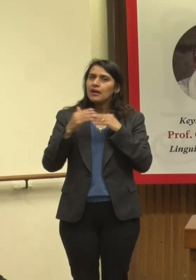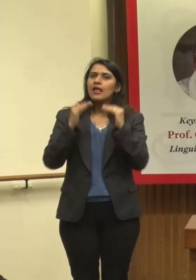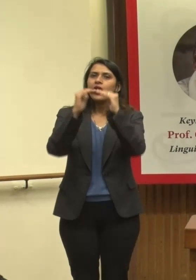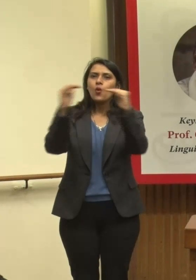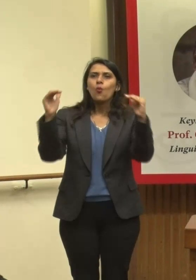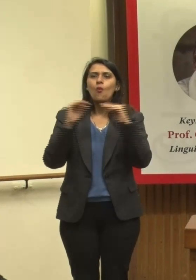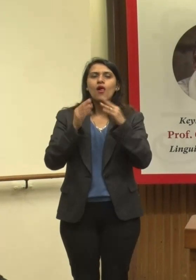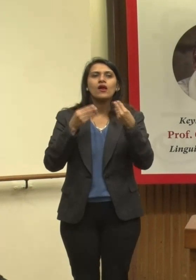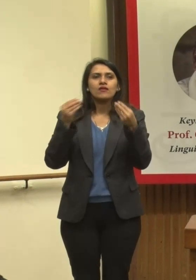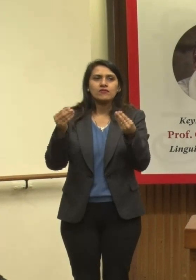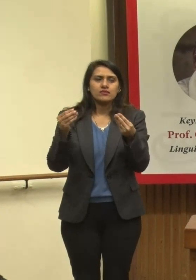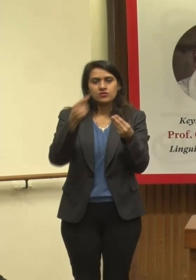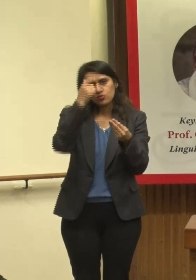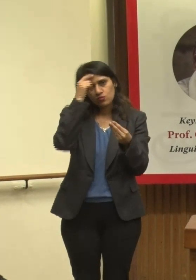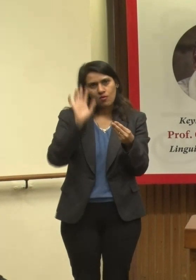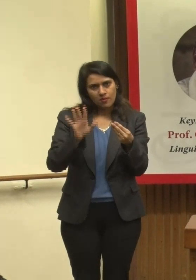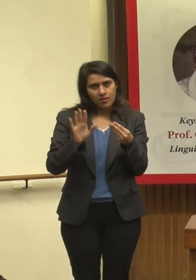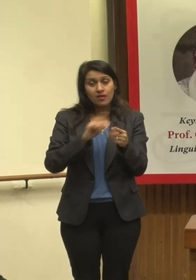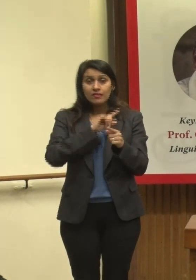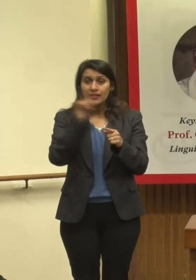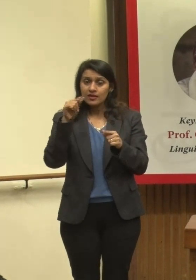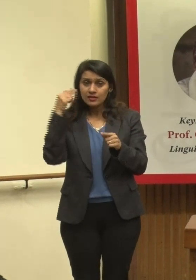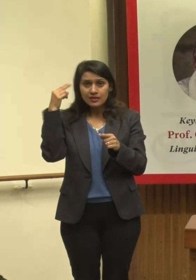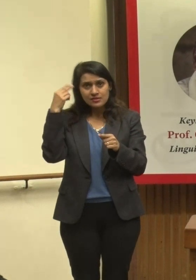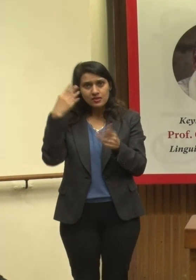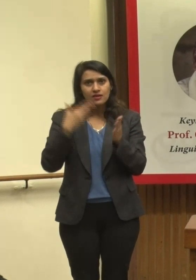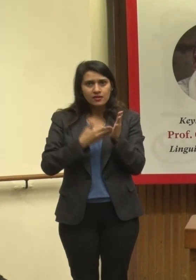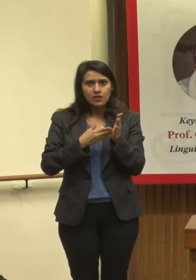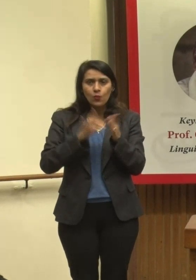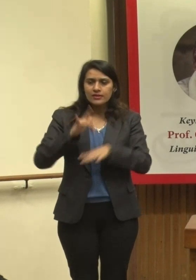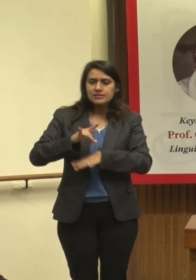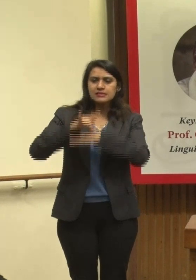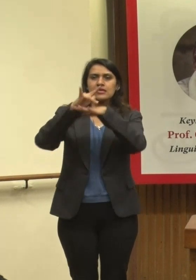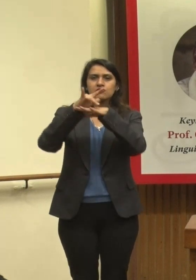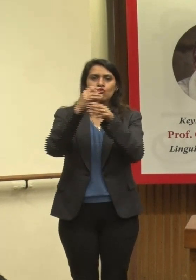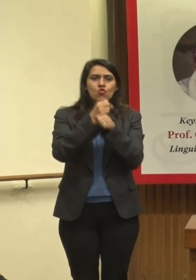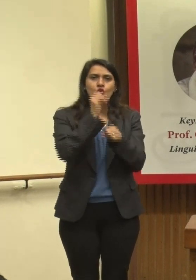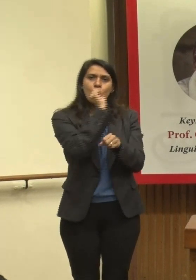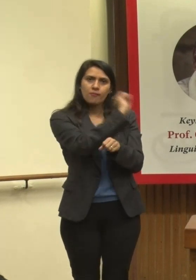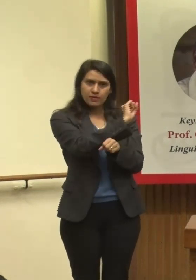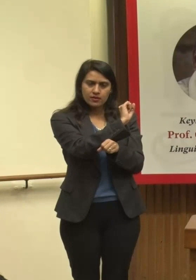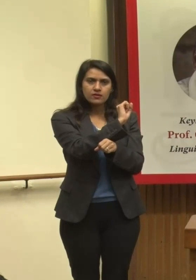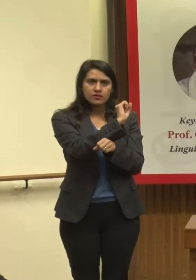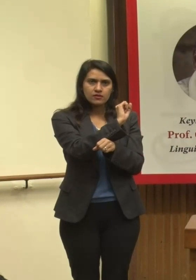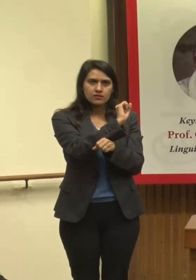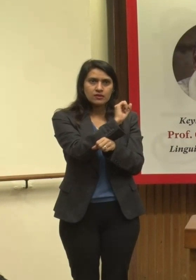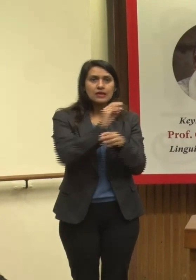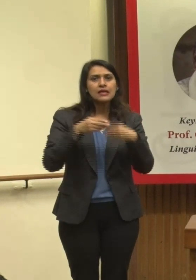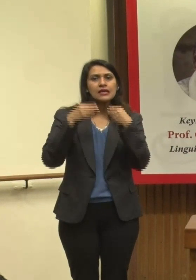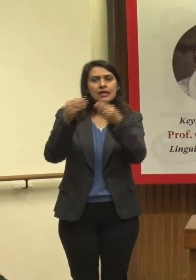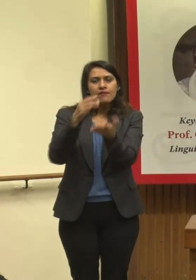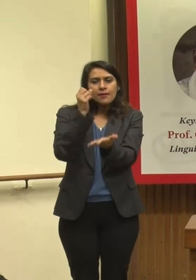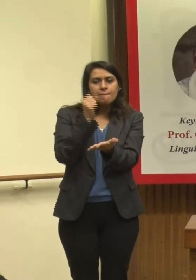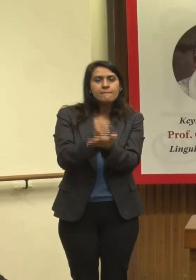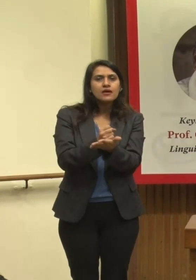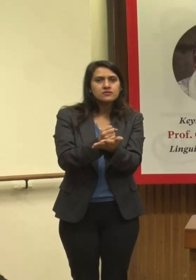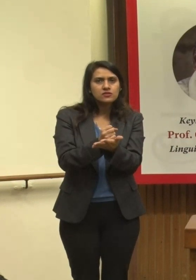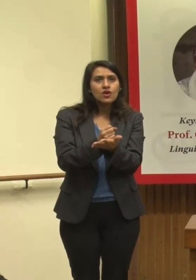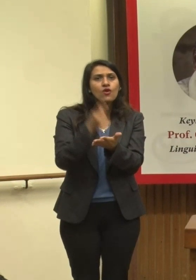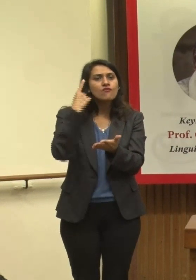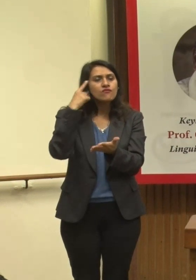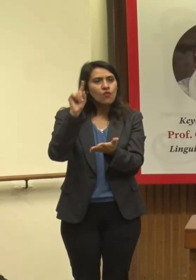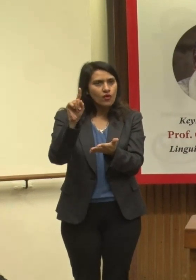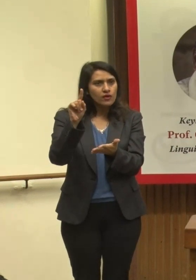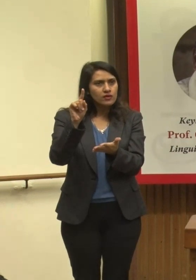is a problem, and therefore sensitivity of the government is necessary. For